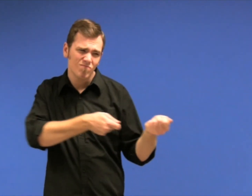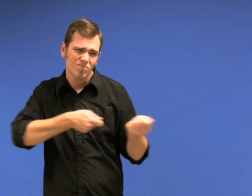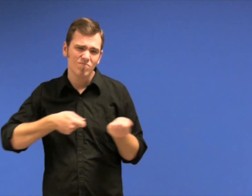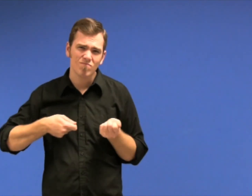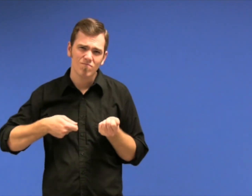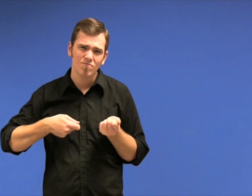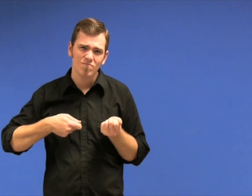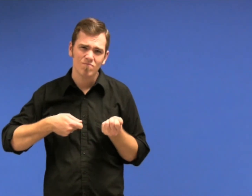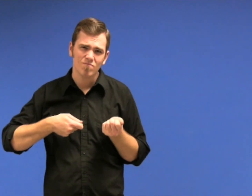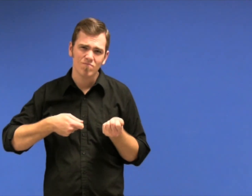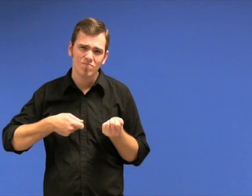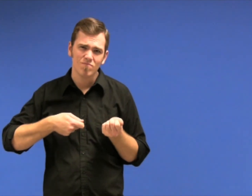Pull.